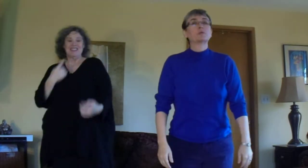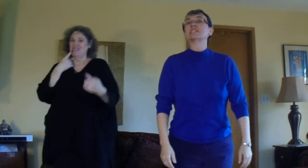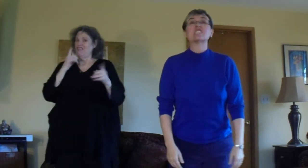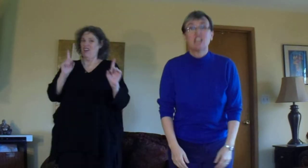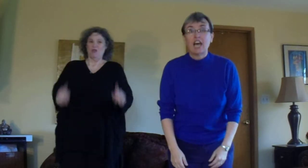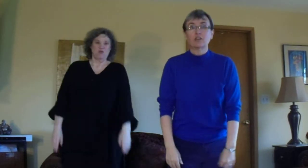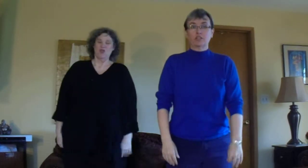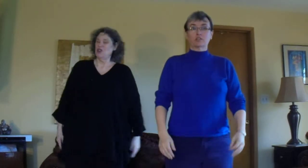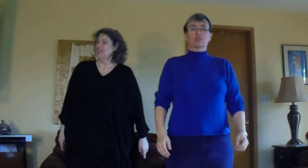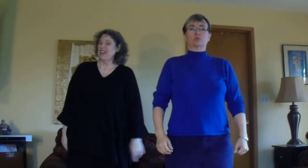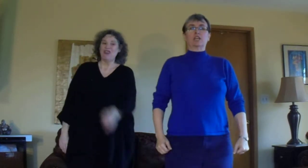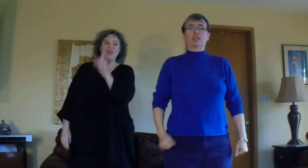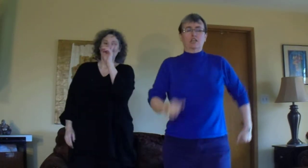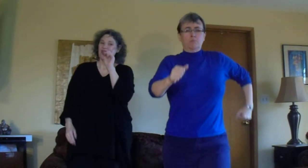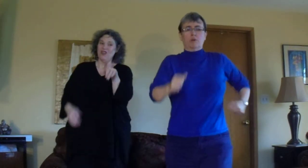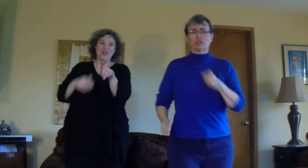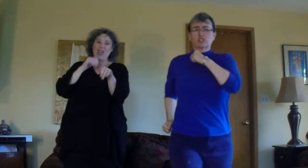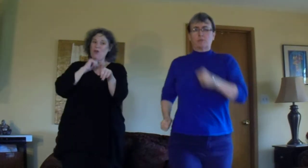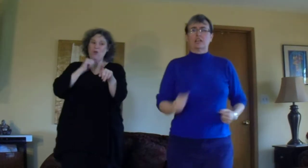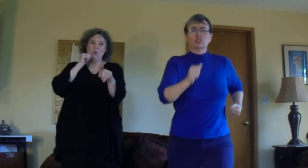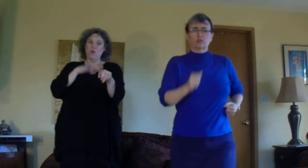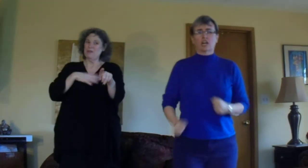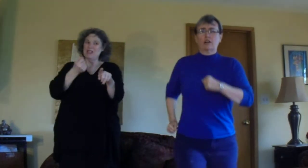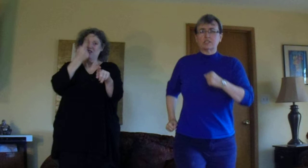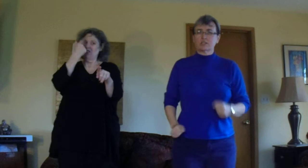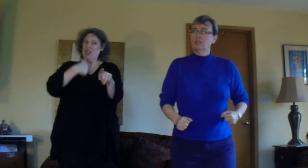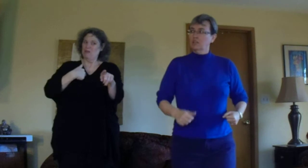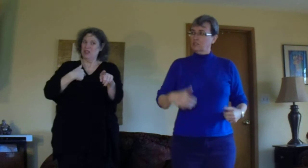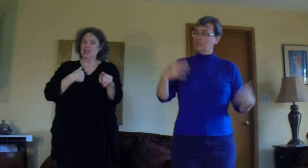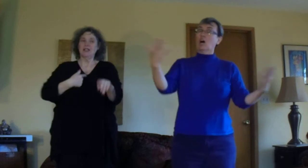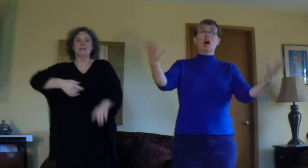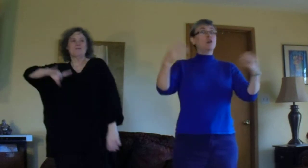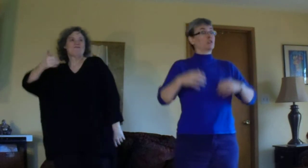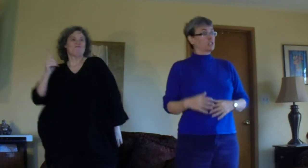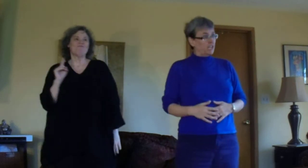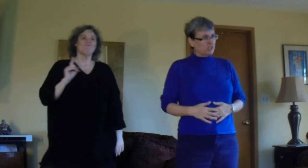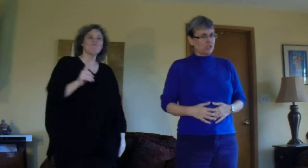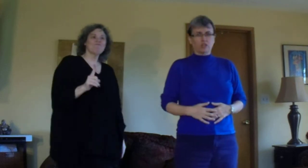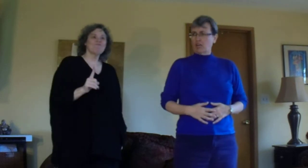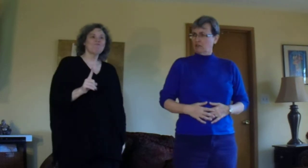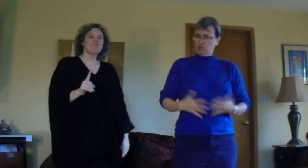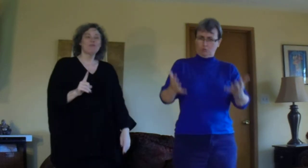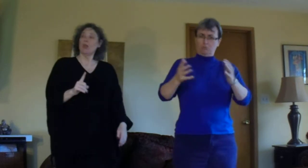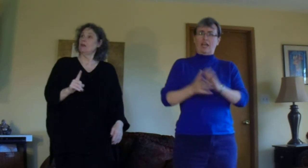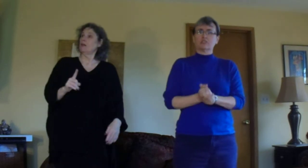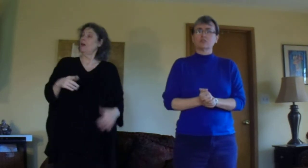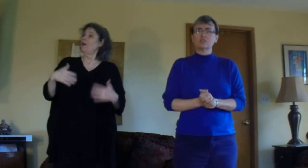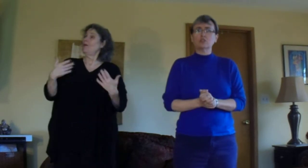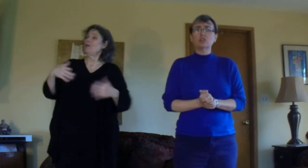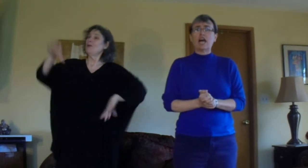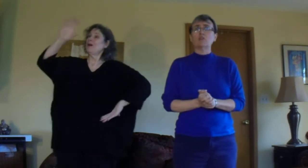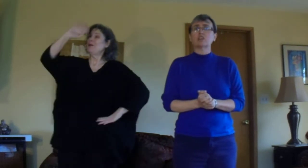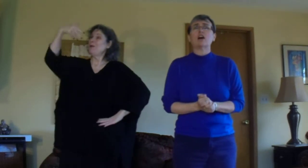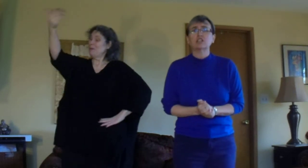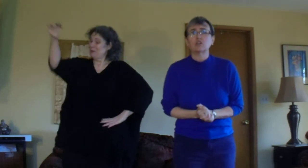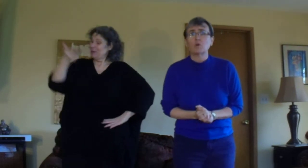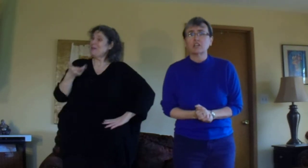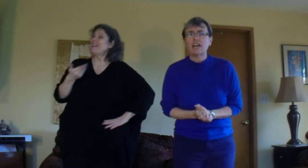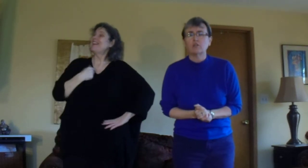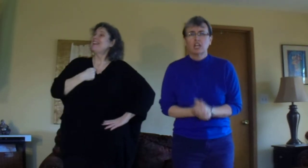must not have understood me. He marched back to her house. She said, "Oh, good day, sir. Are you back so soon? How did it work out?"